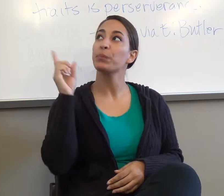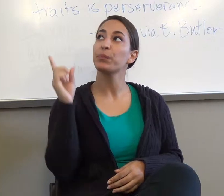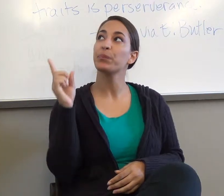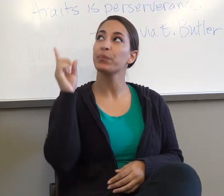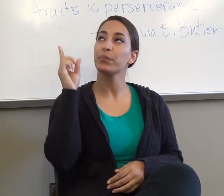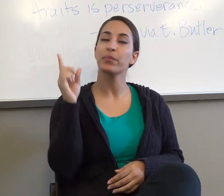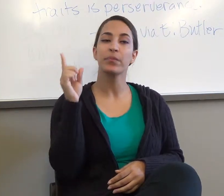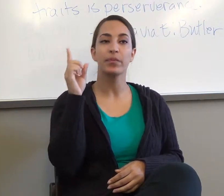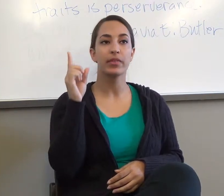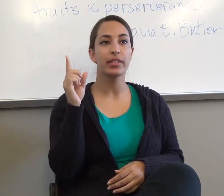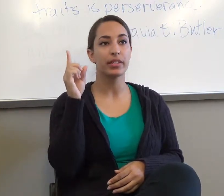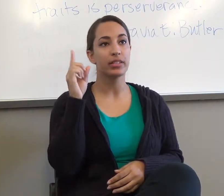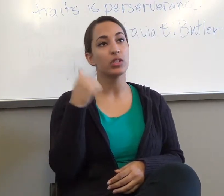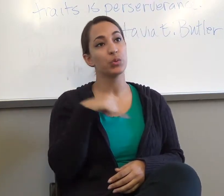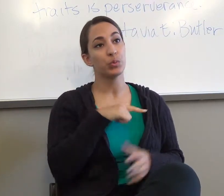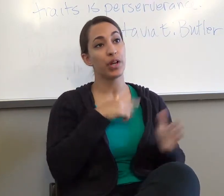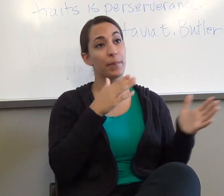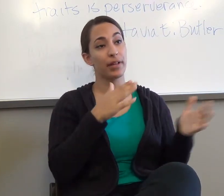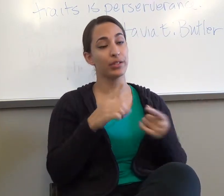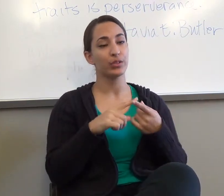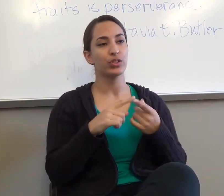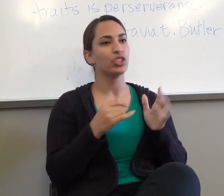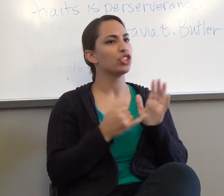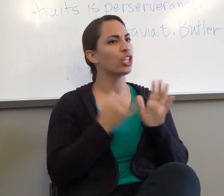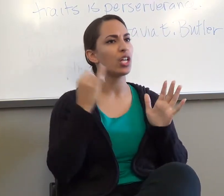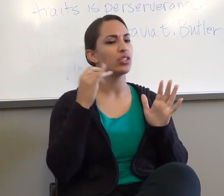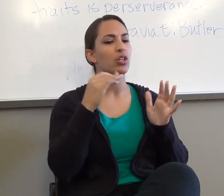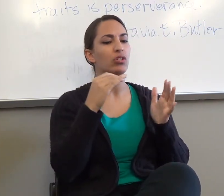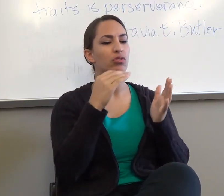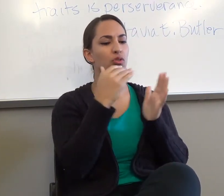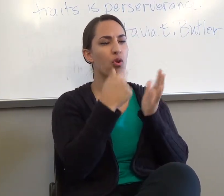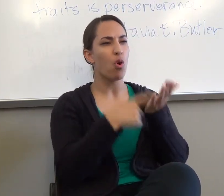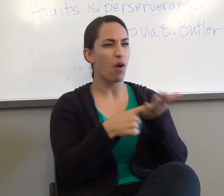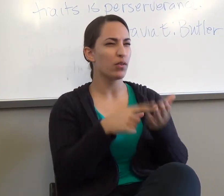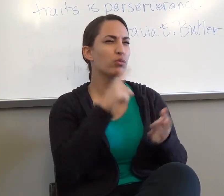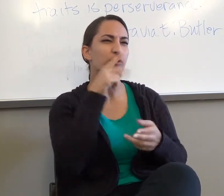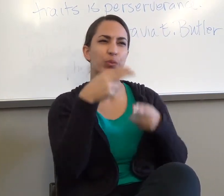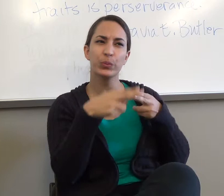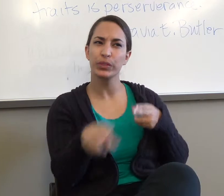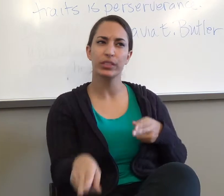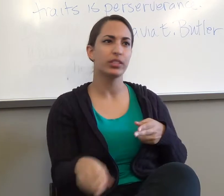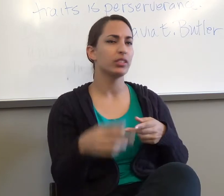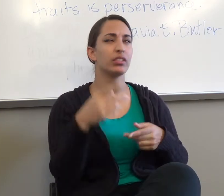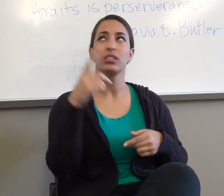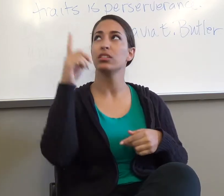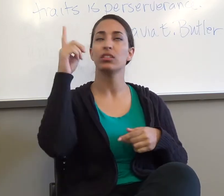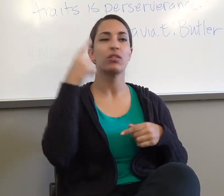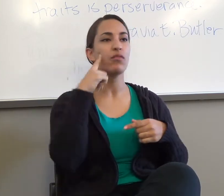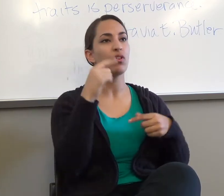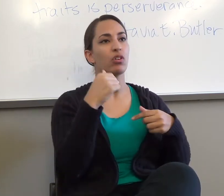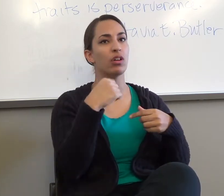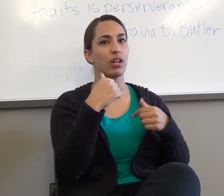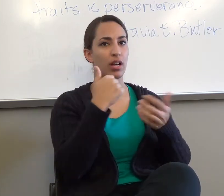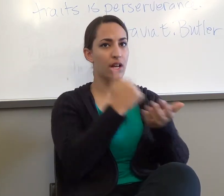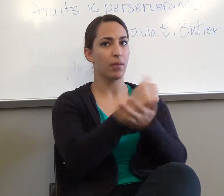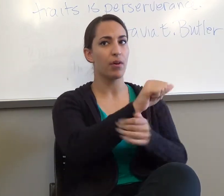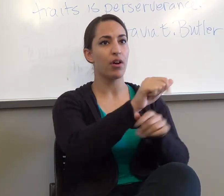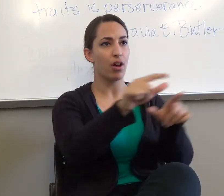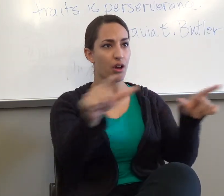we were going to we're going to go over this really quickly just to give everybody the idea of